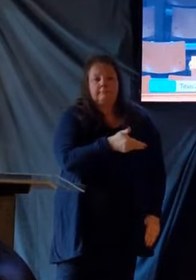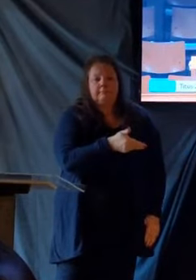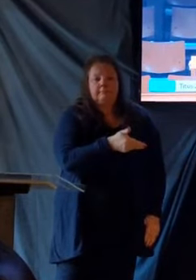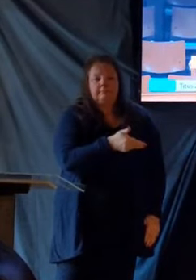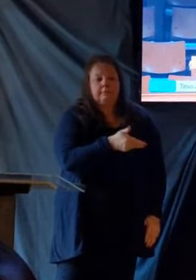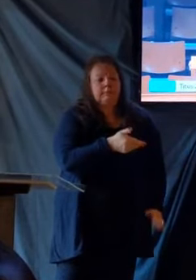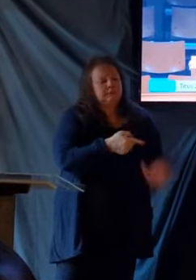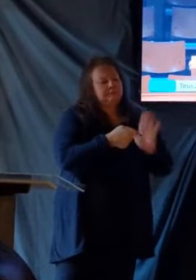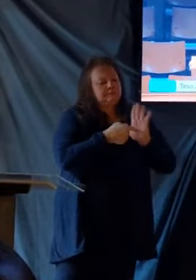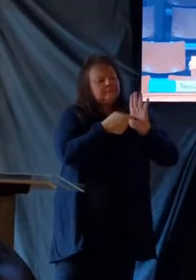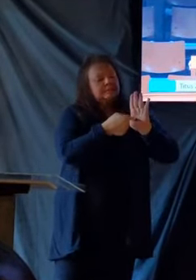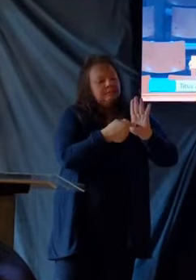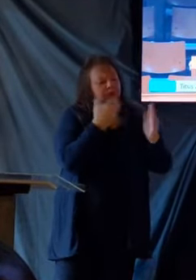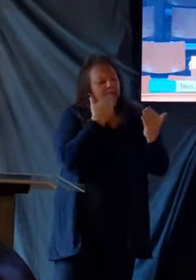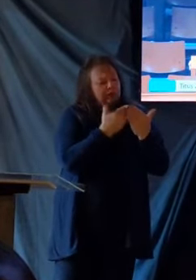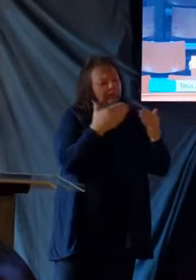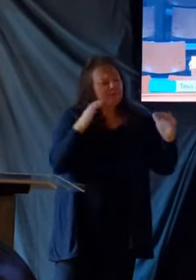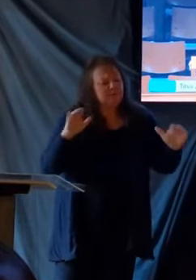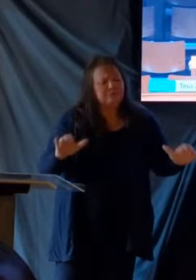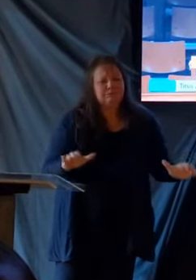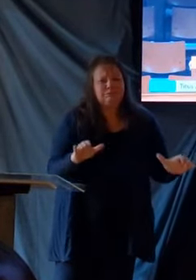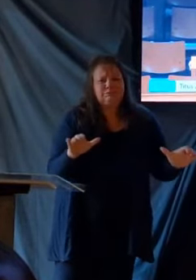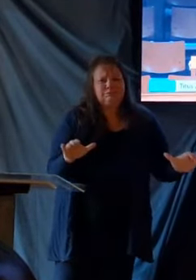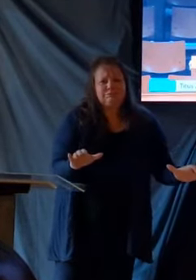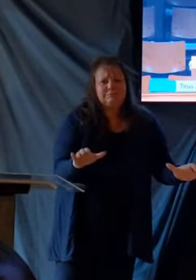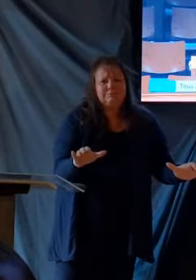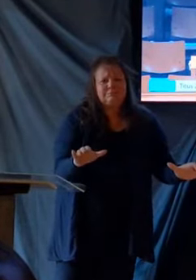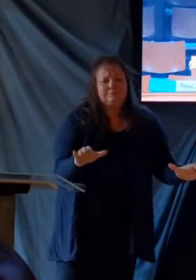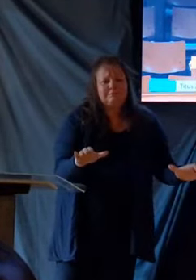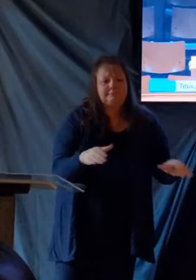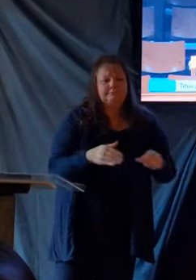to be an example of good deeds.